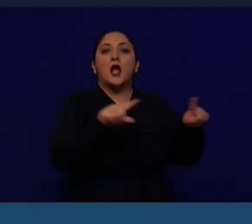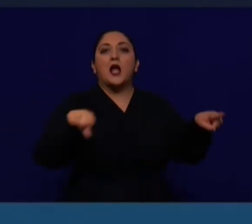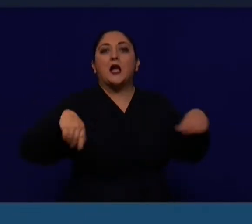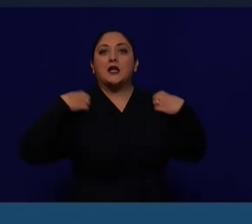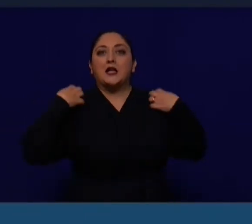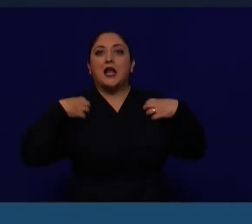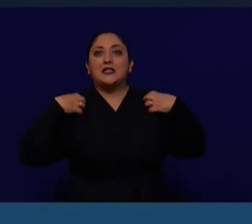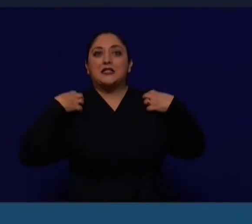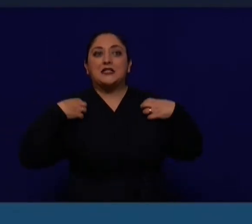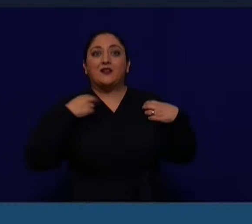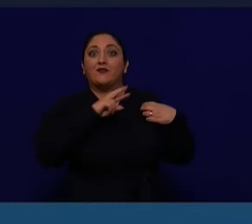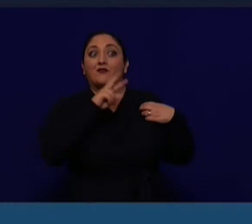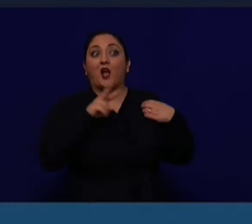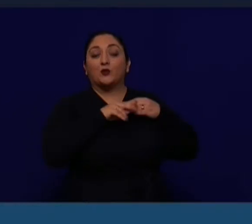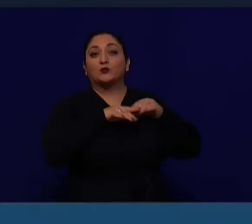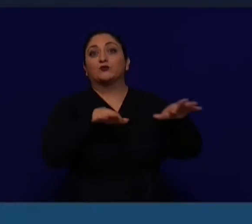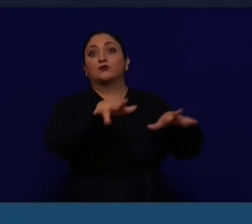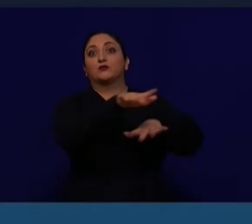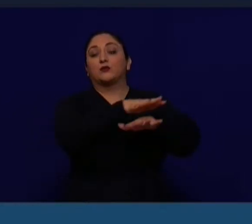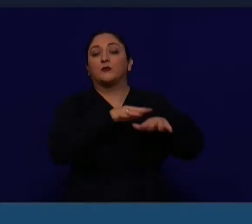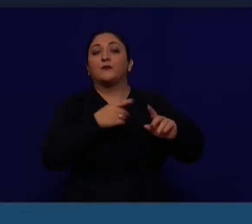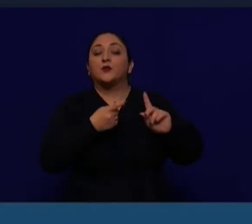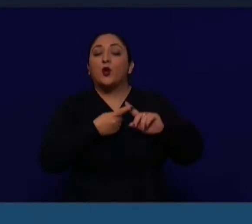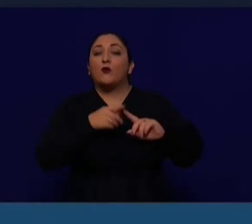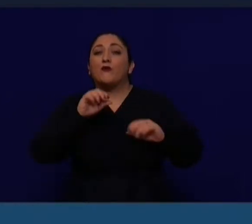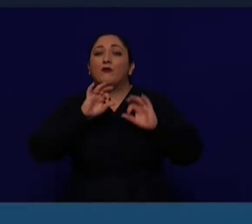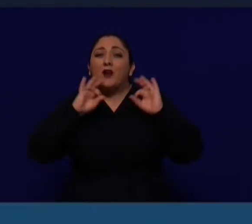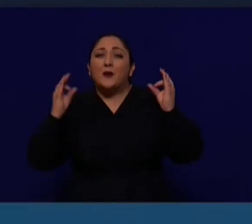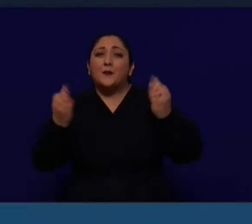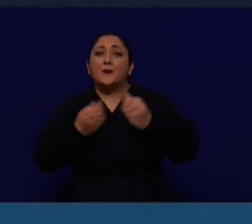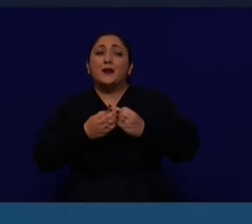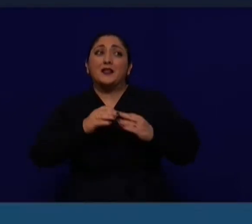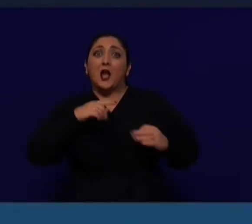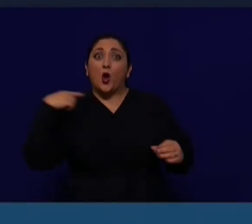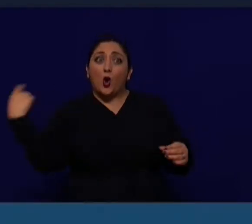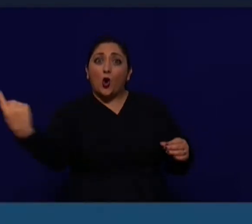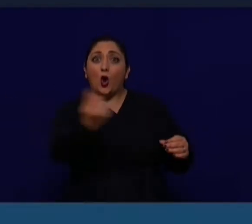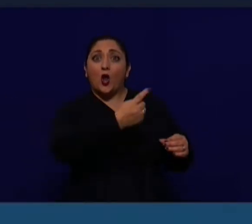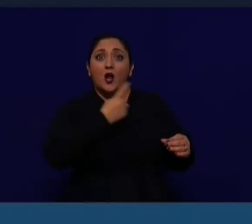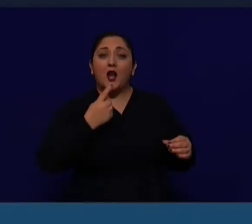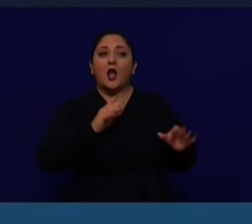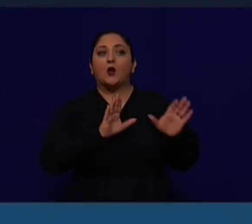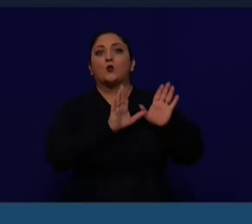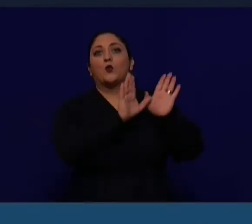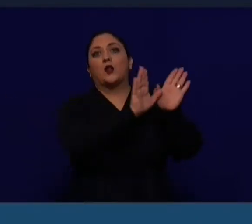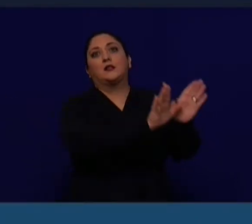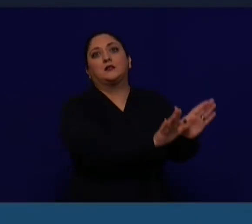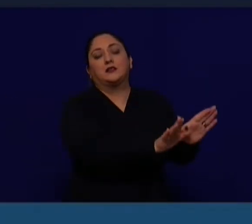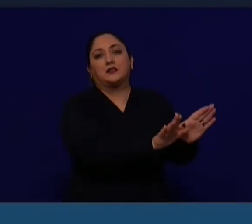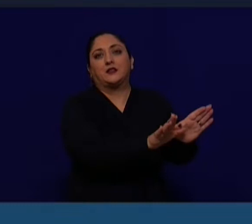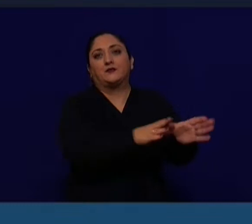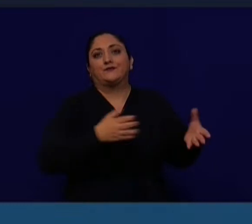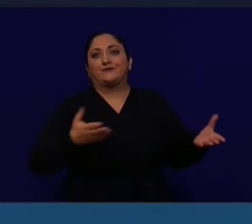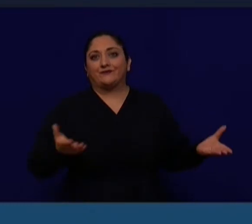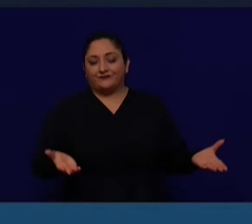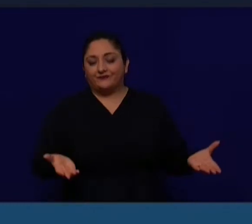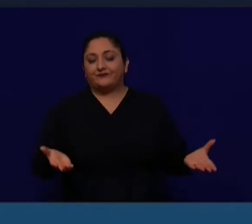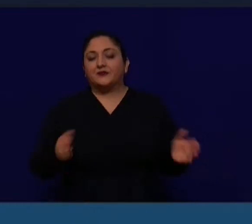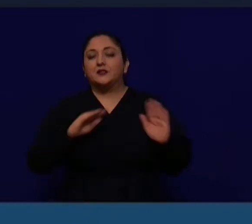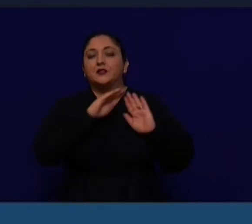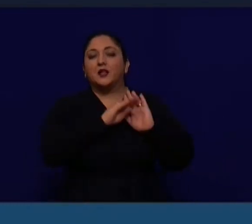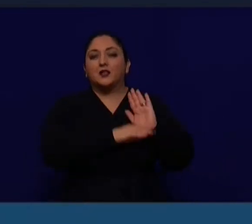inkella jkollok tfal u l-familji tagħhom li jkollhom joqogħdu f'kwarantina minħabba li kien hemm xi ħadd ieħor fl-istess klassi